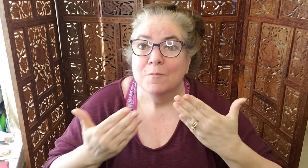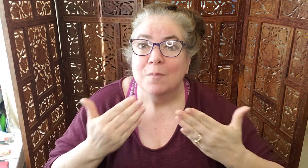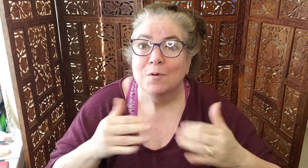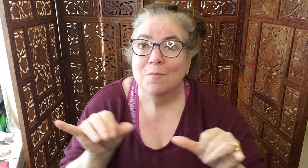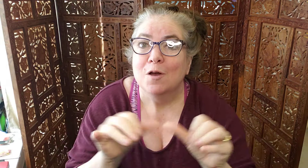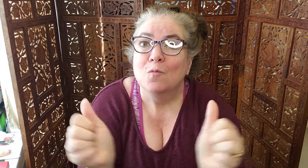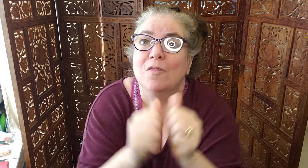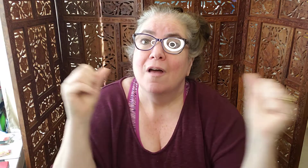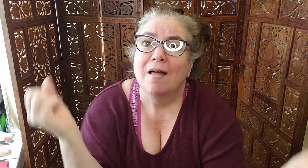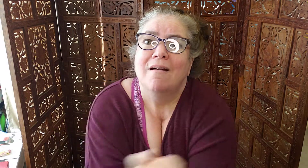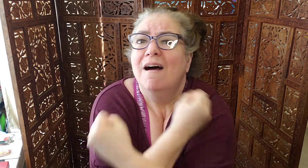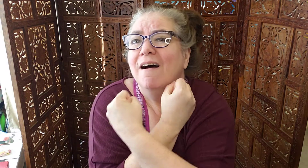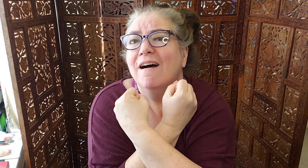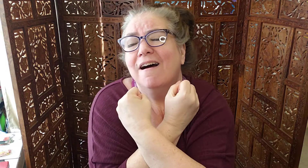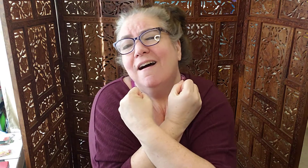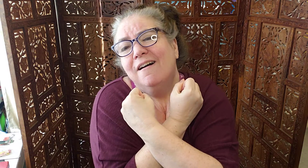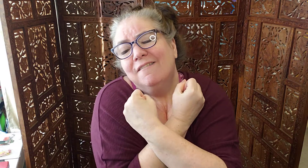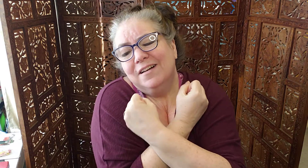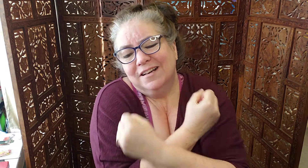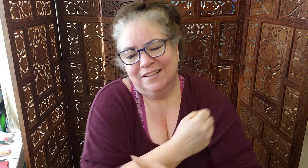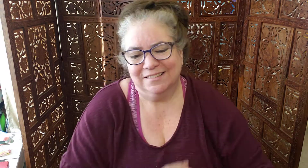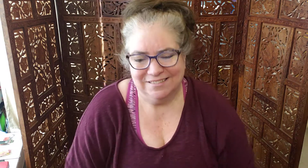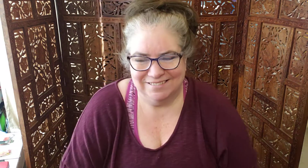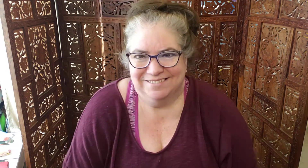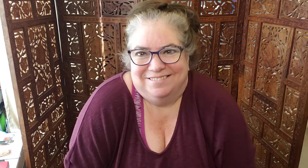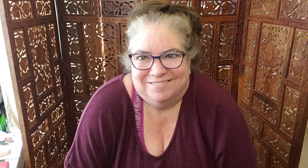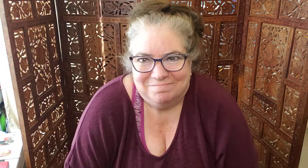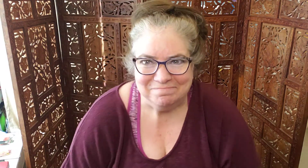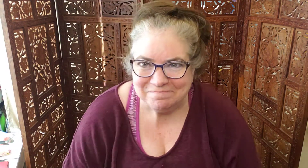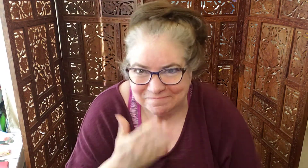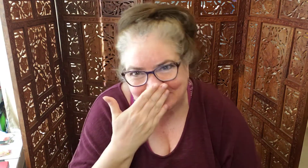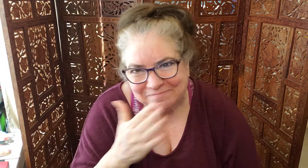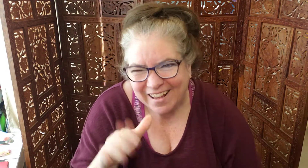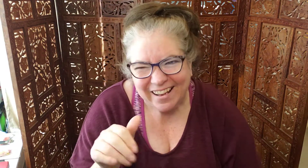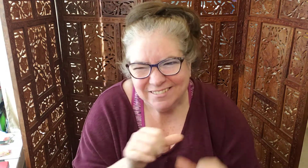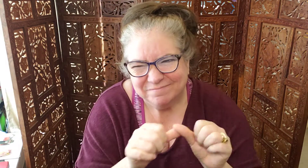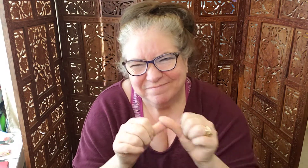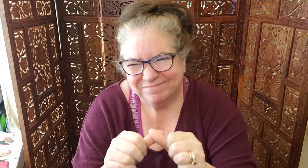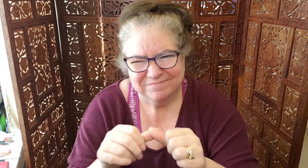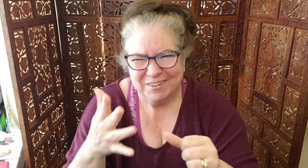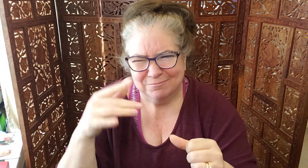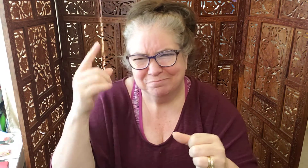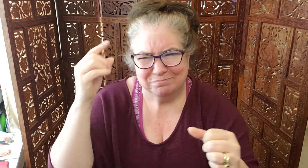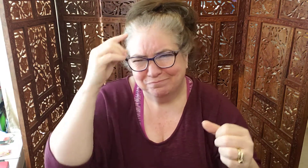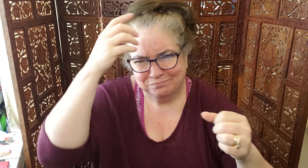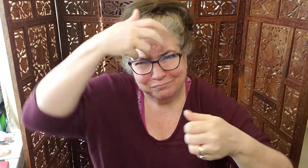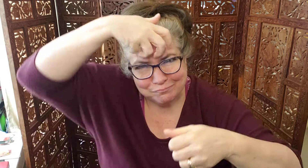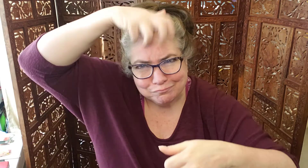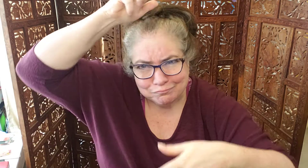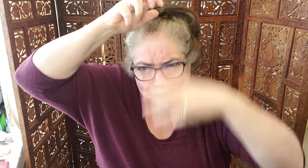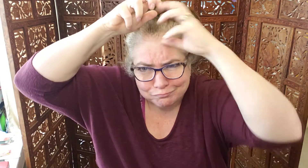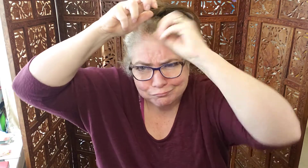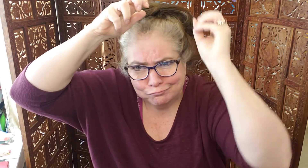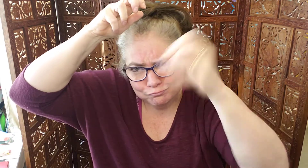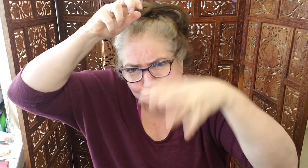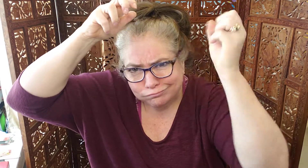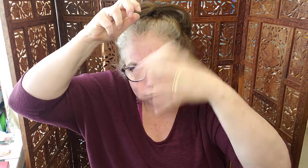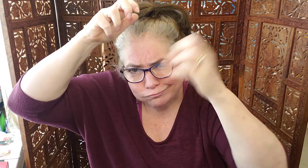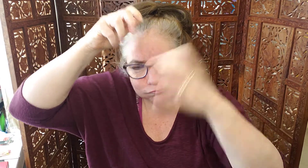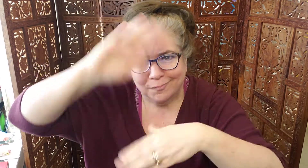about love? We could go on, and I could spin through all the musicals that